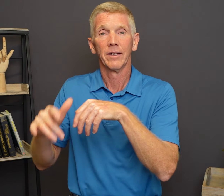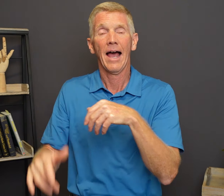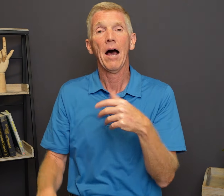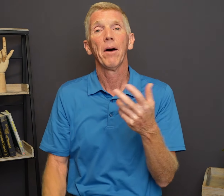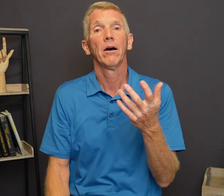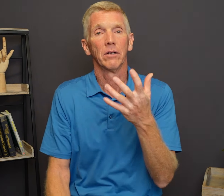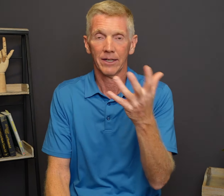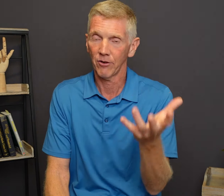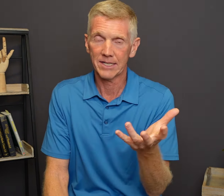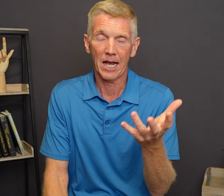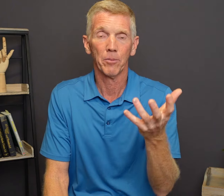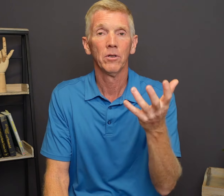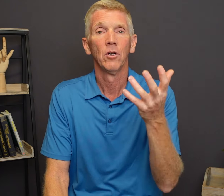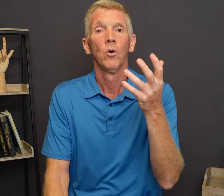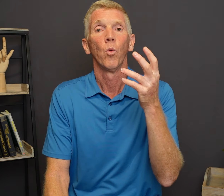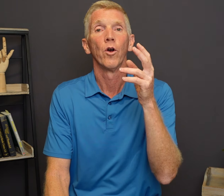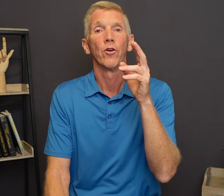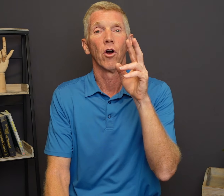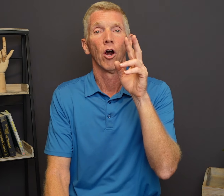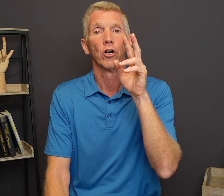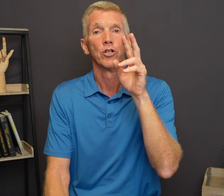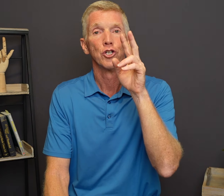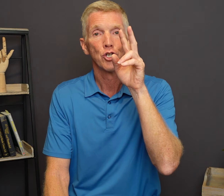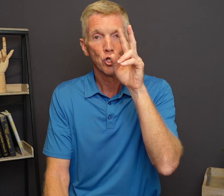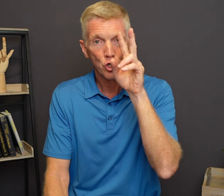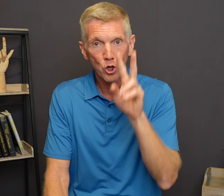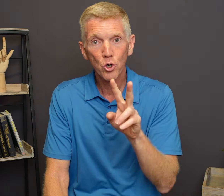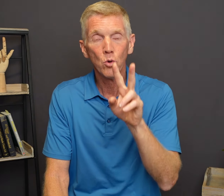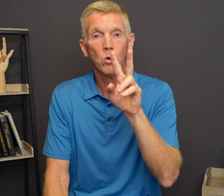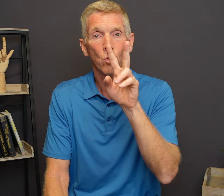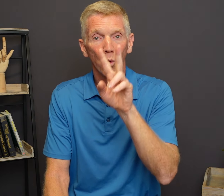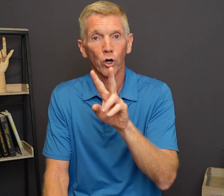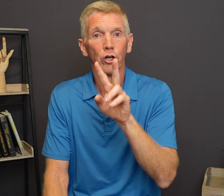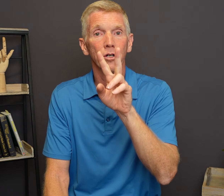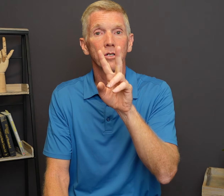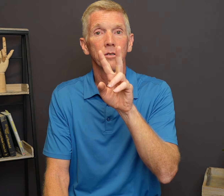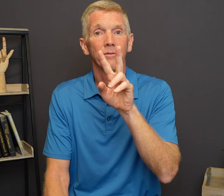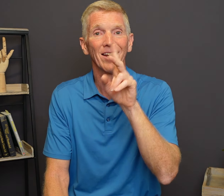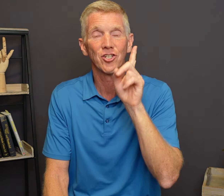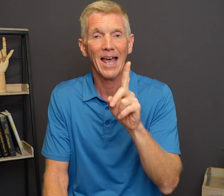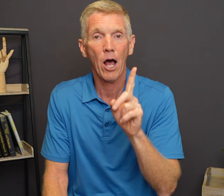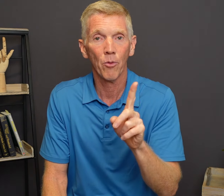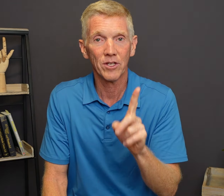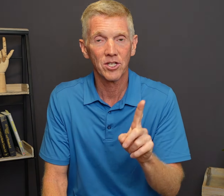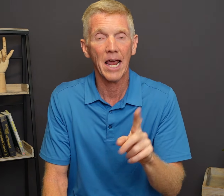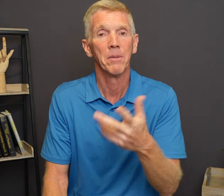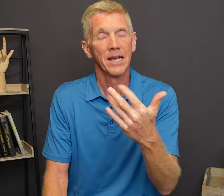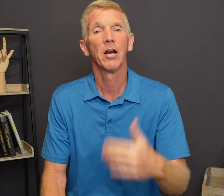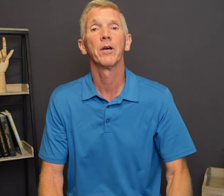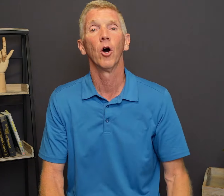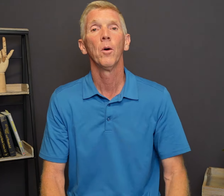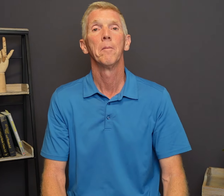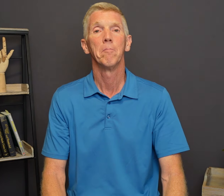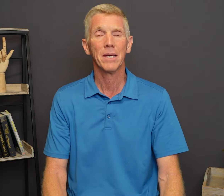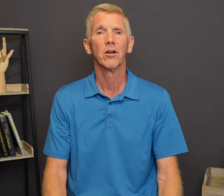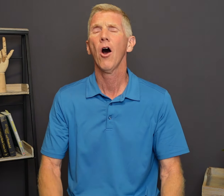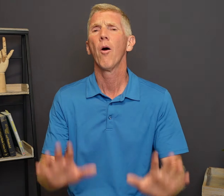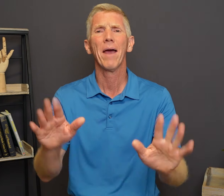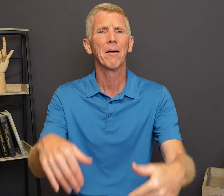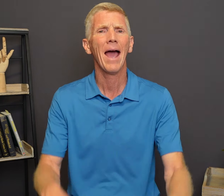how about another example where there are two words that sound the same? Here we go, meet. Oh man, I'm happy